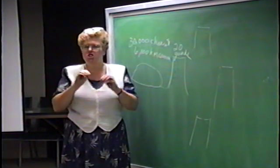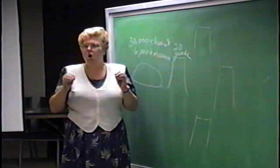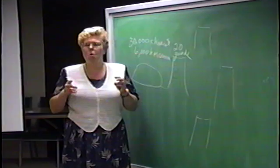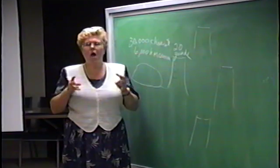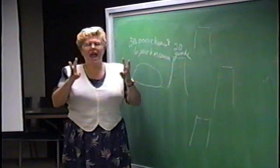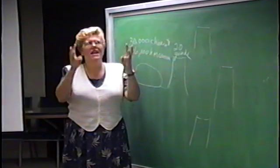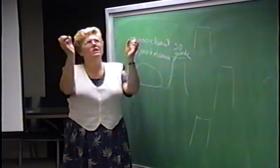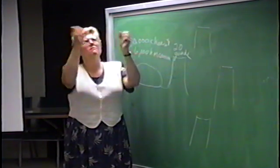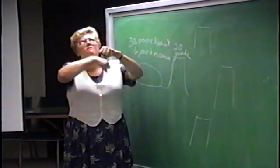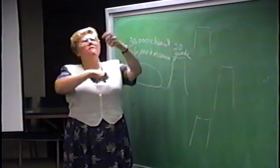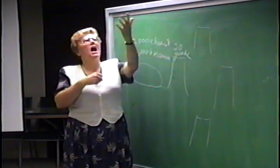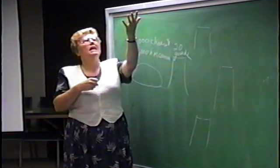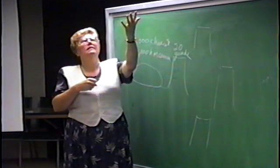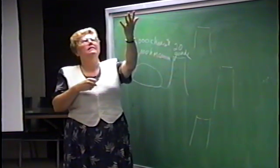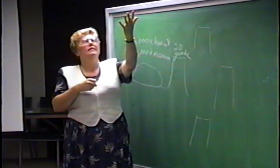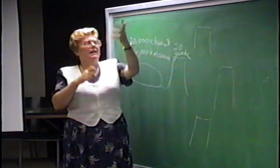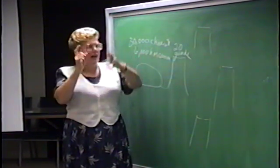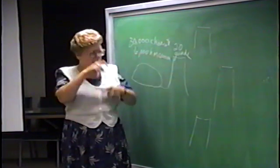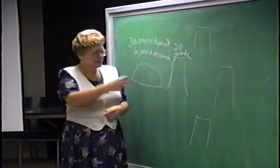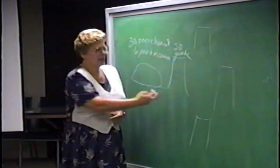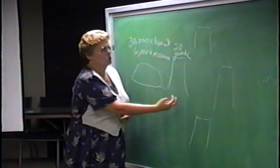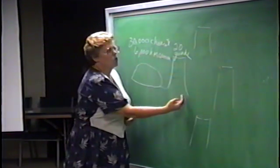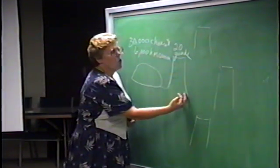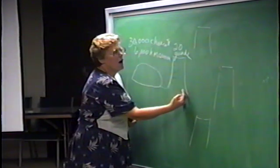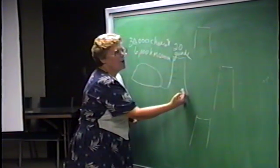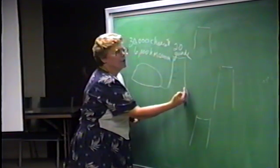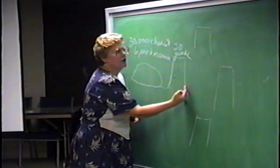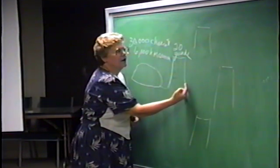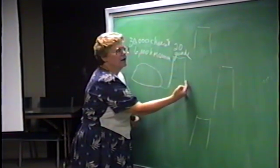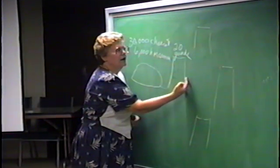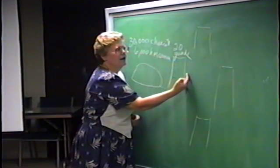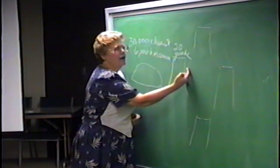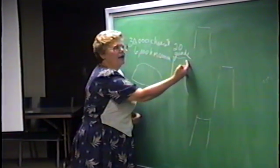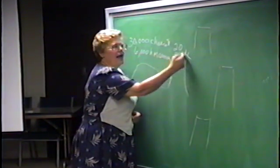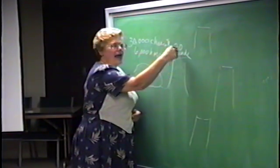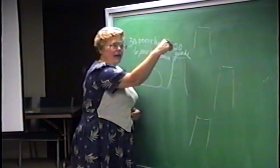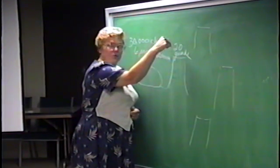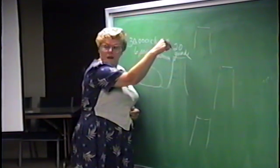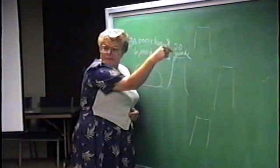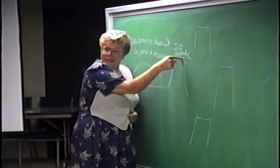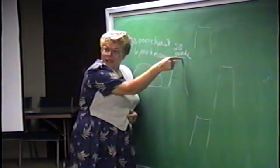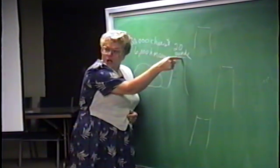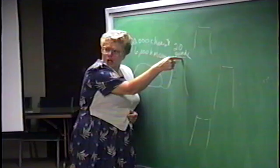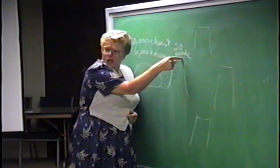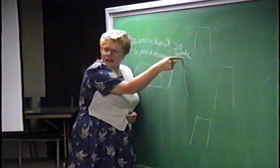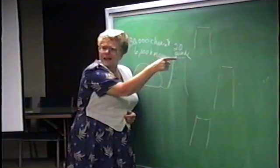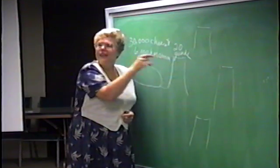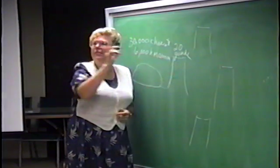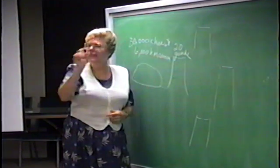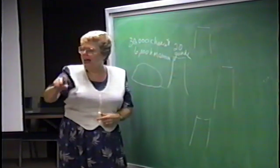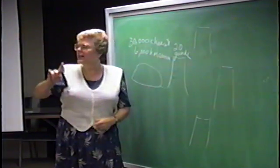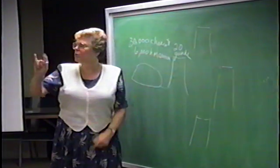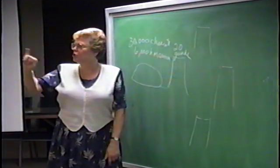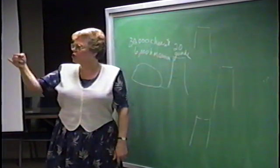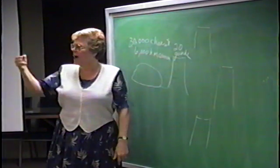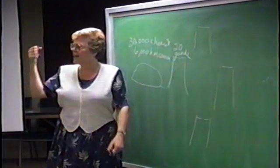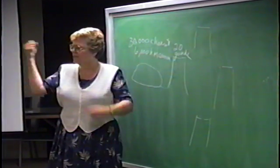No way you can fight unless you go up. The fear that would drive them.